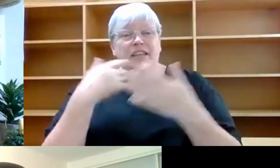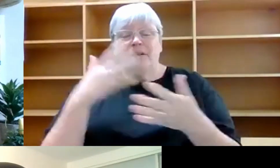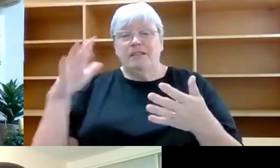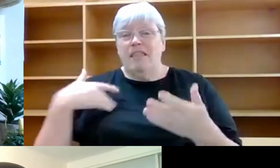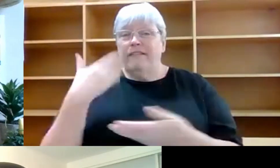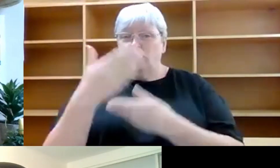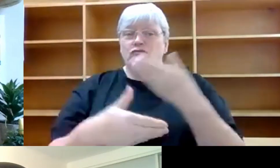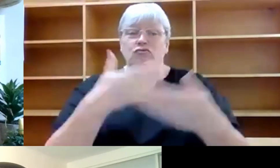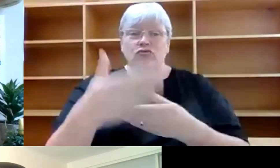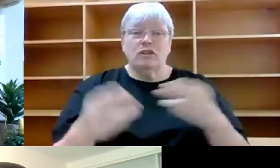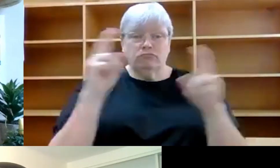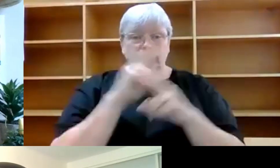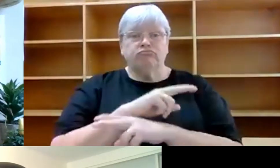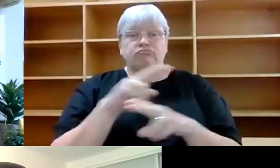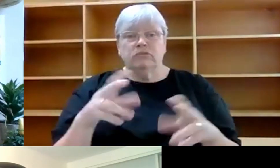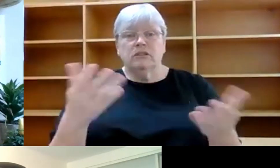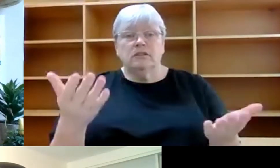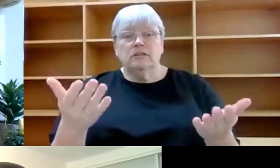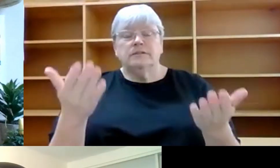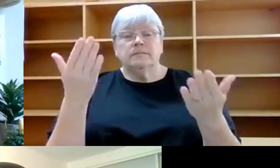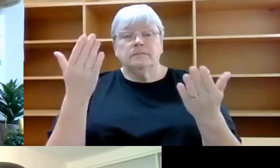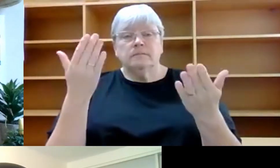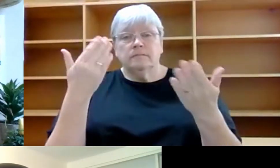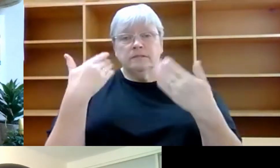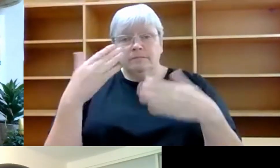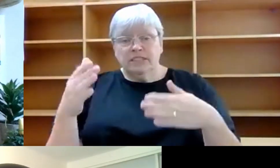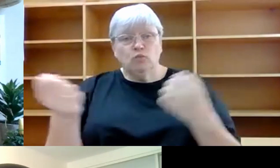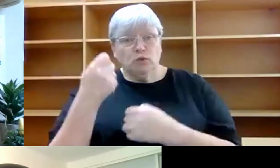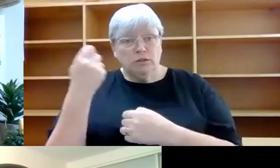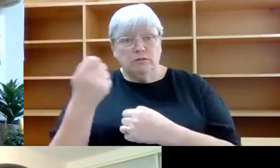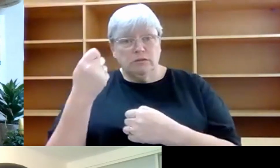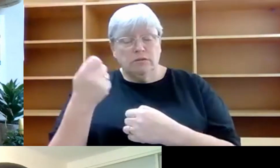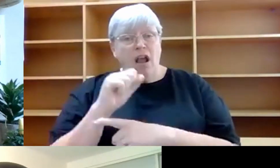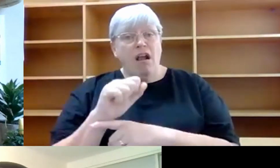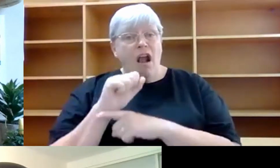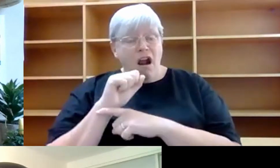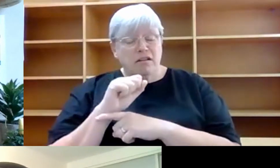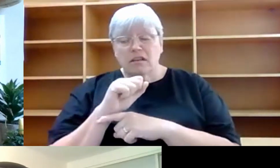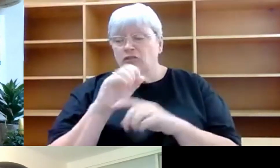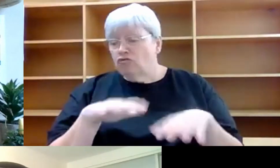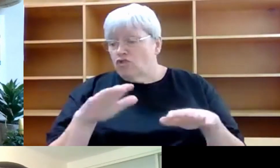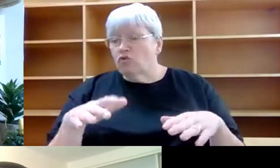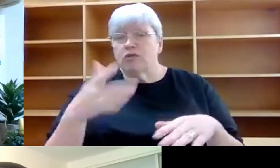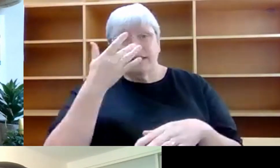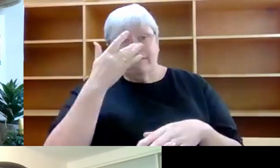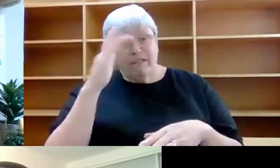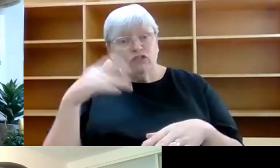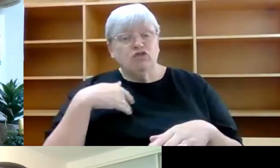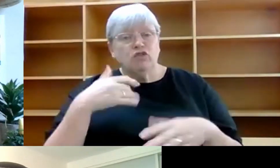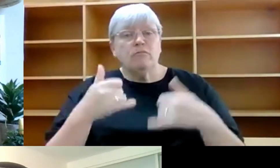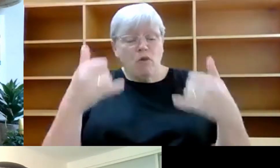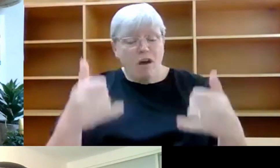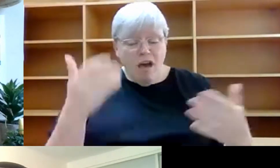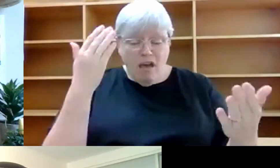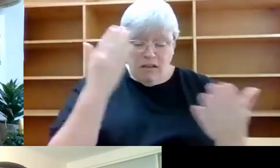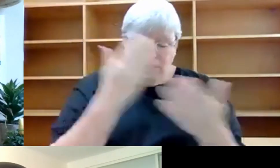more attention. He has won the Guardian Children's Fiction Prize. He's a Carnegie Medal longlistee, and